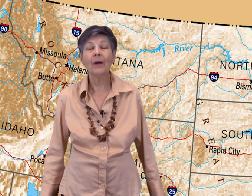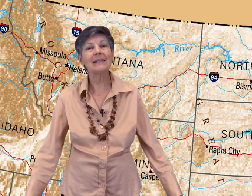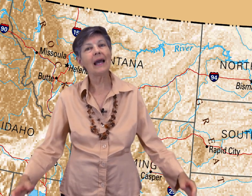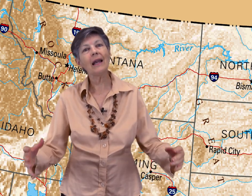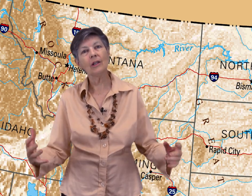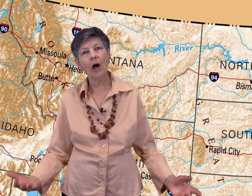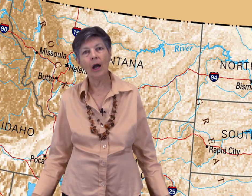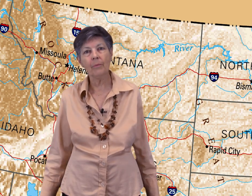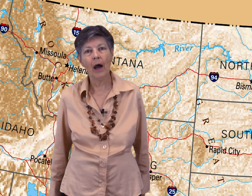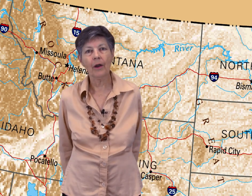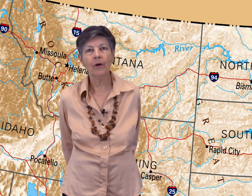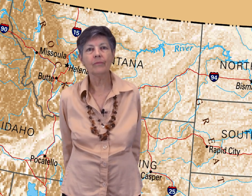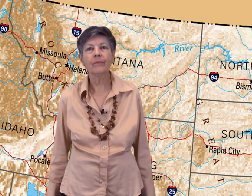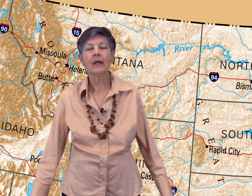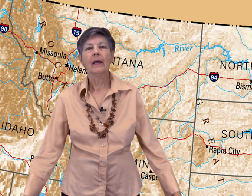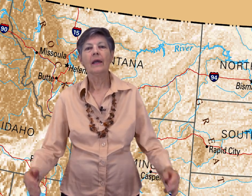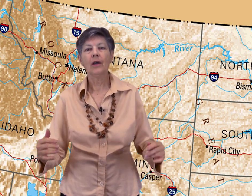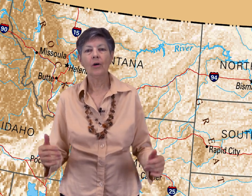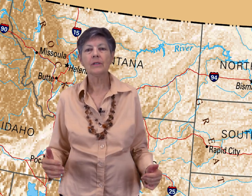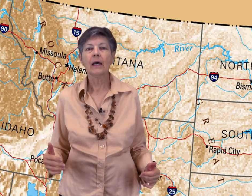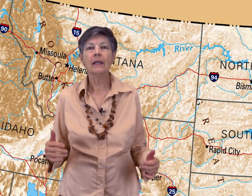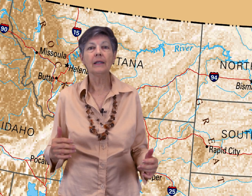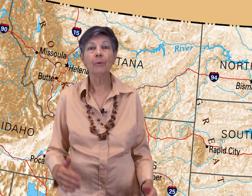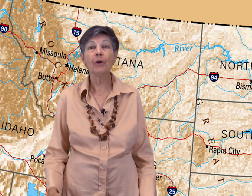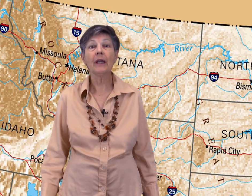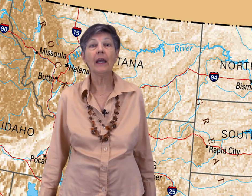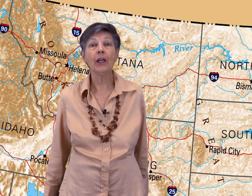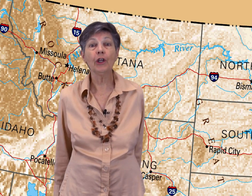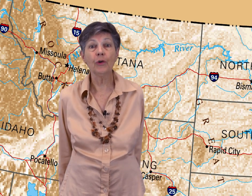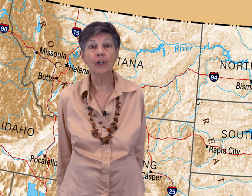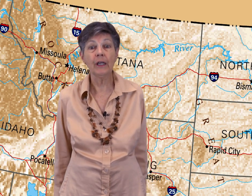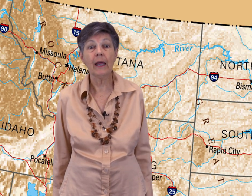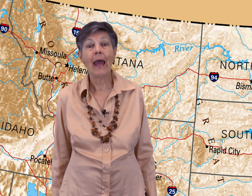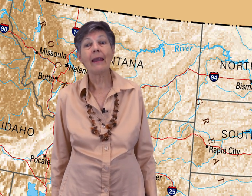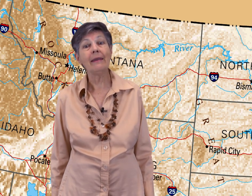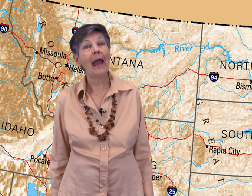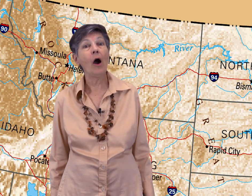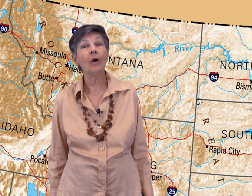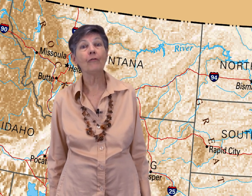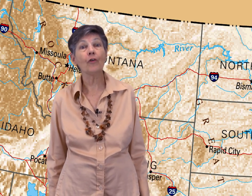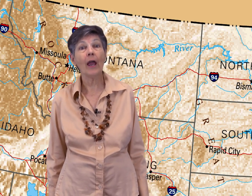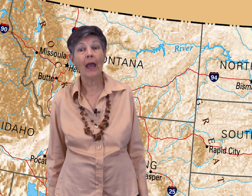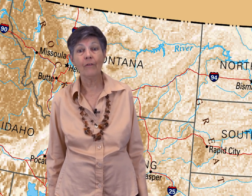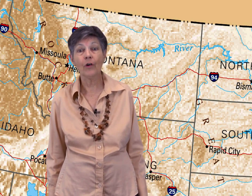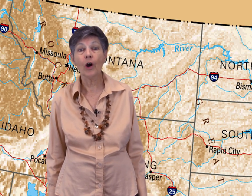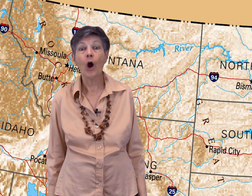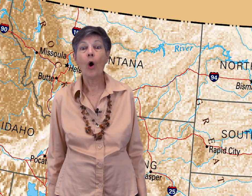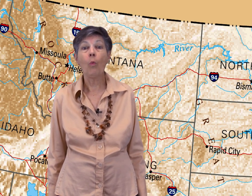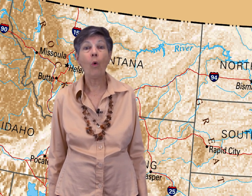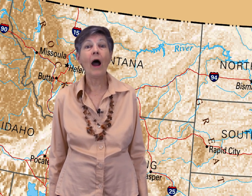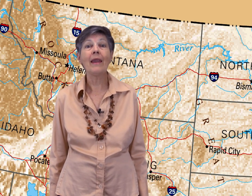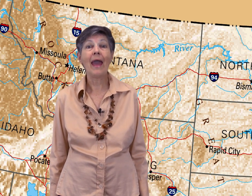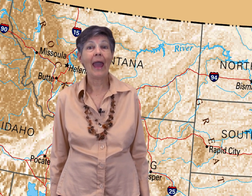it's got a long motto. It goes, Liberty and Union, now and forever, one